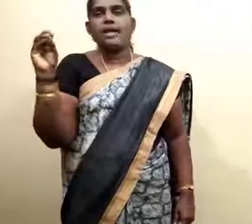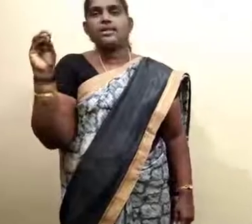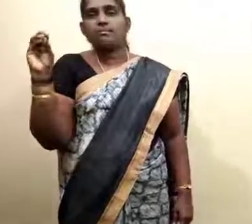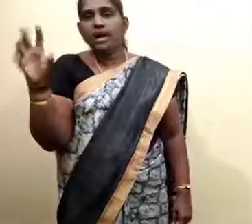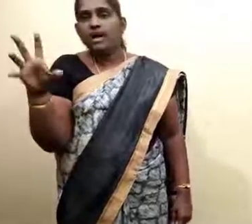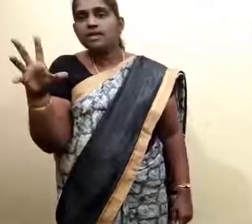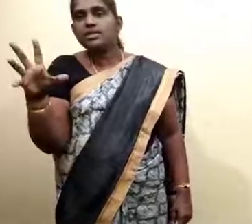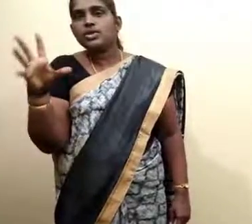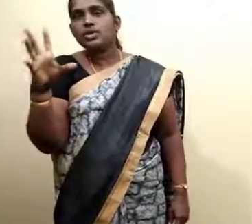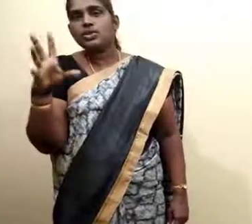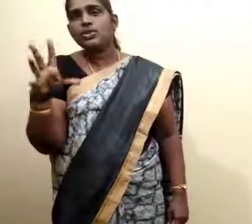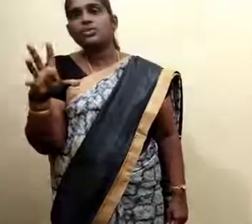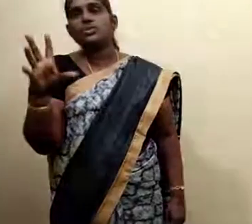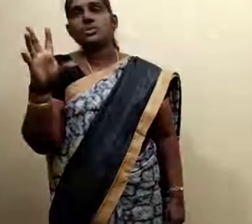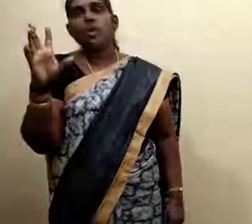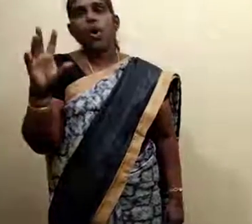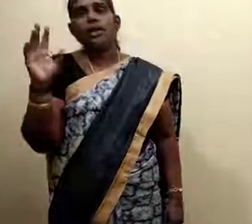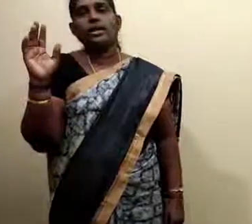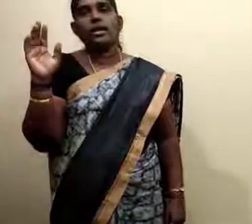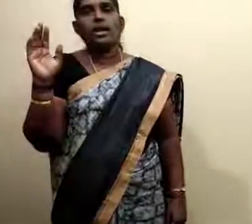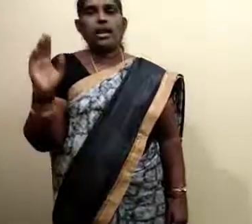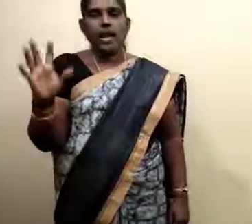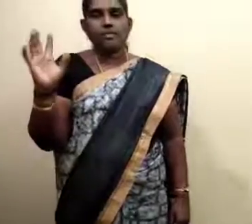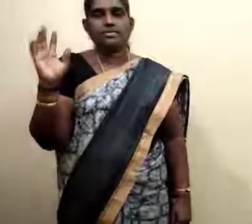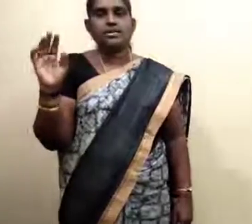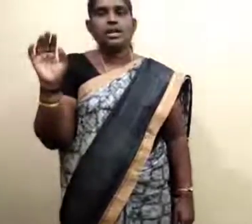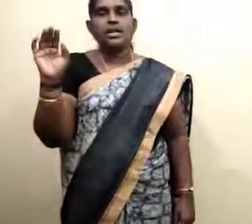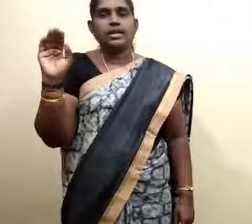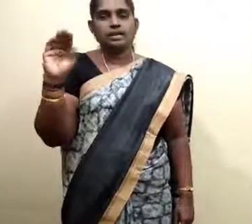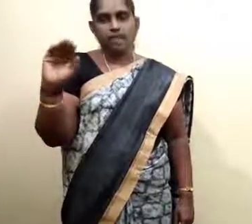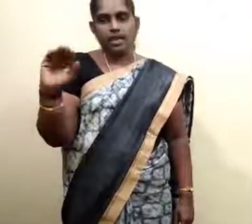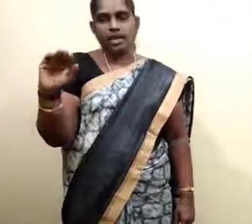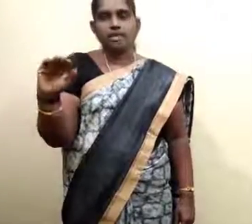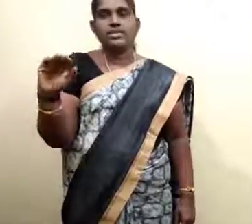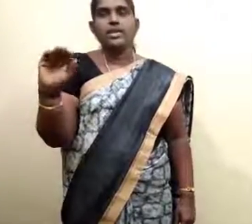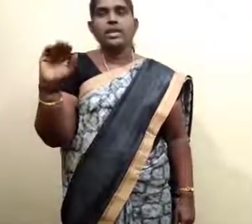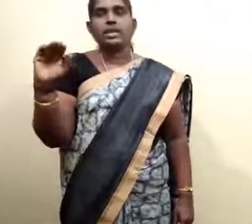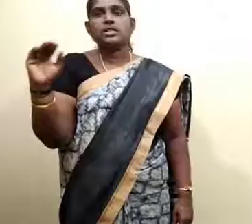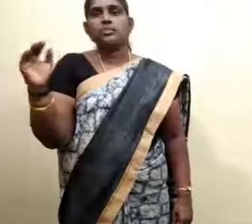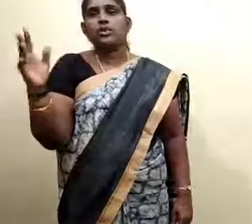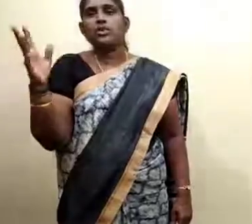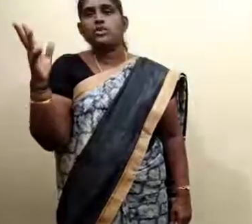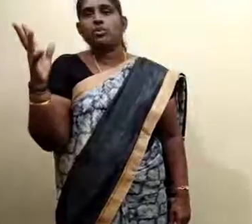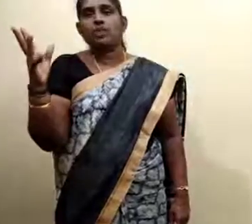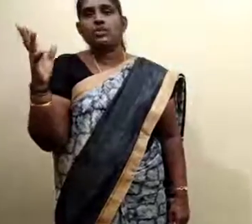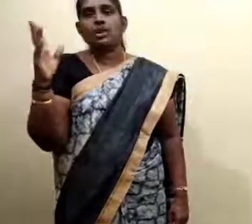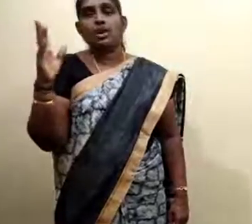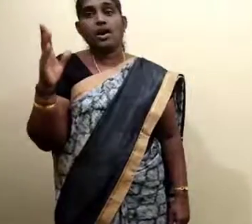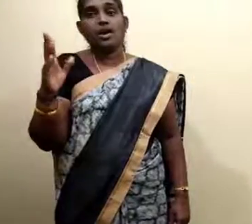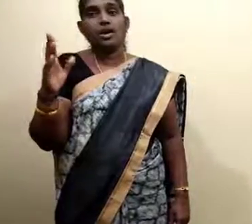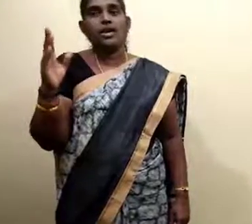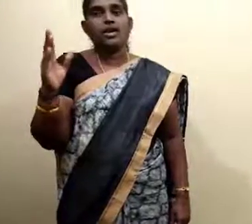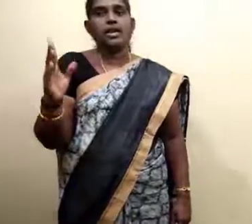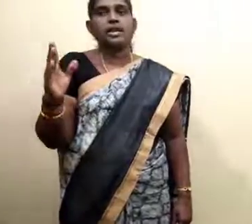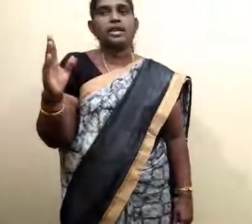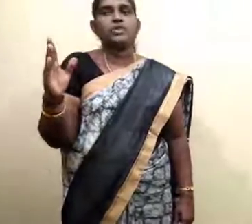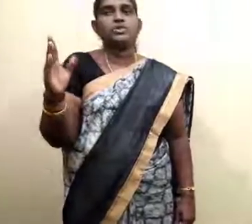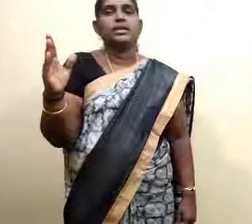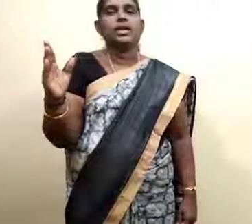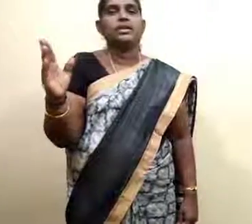As mines used oil lamps in the mines, explosion was high, leading to the death